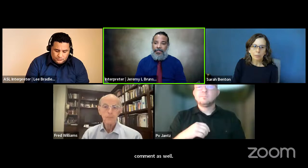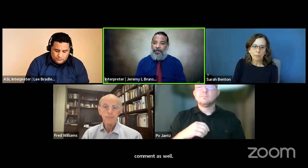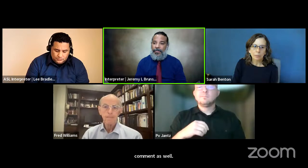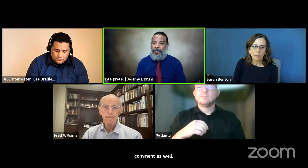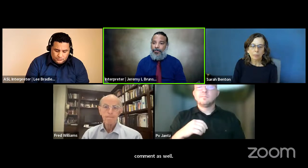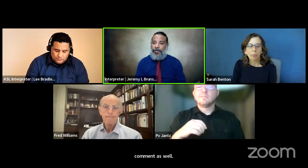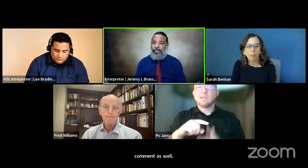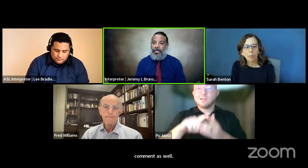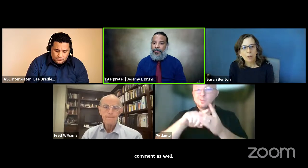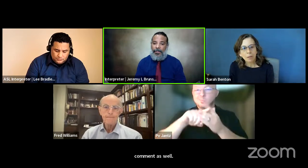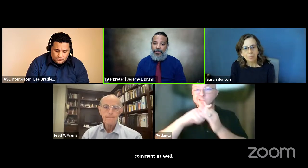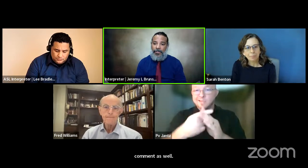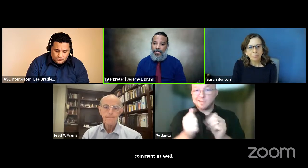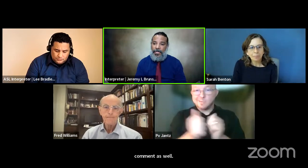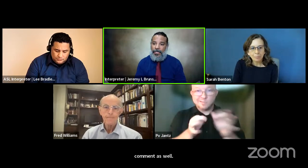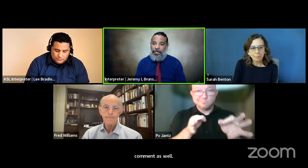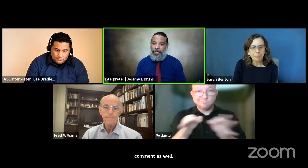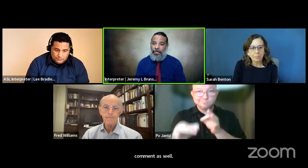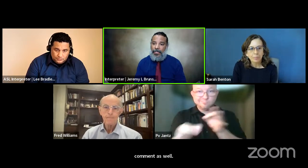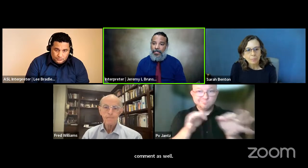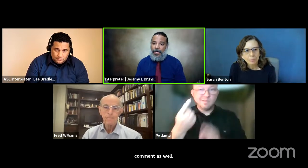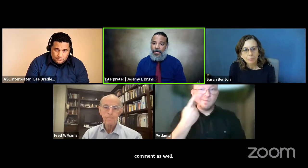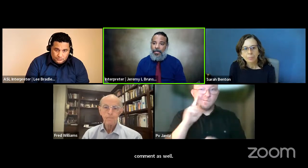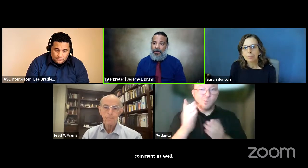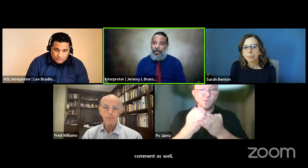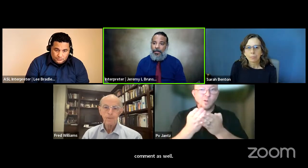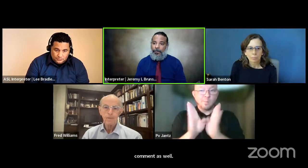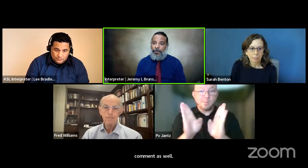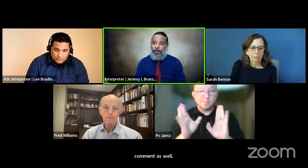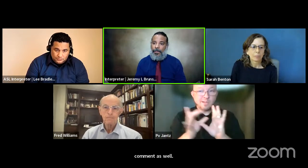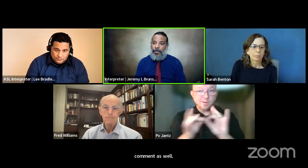Can I have the secretary please come on screen?